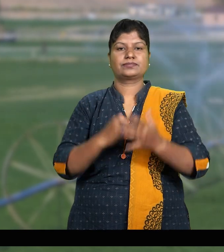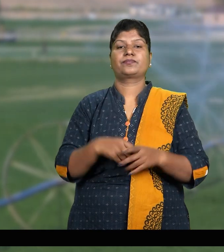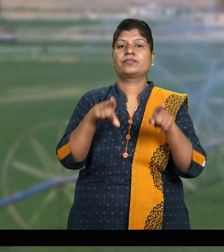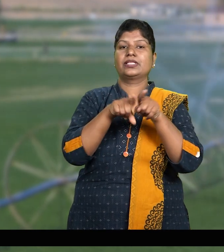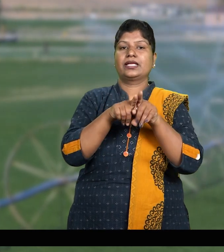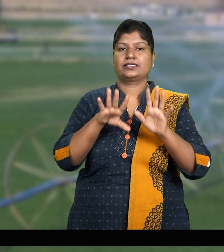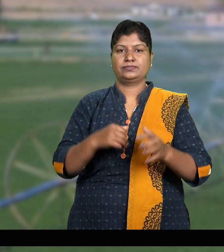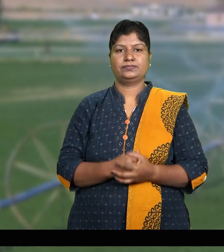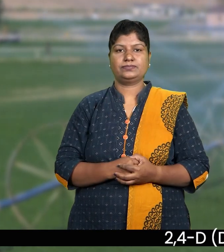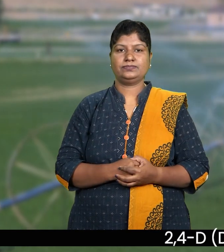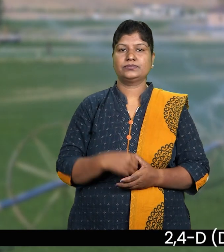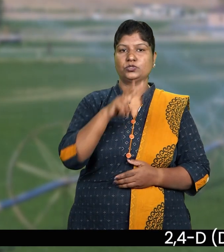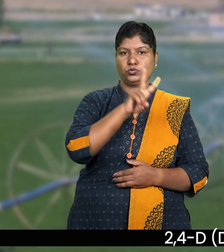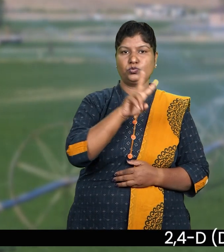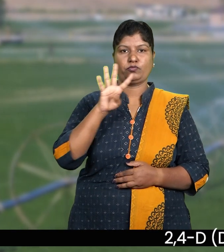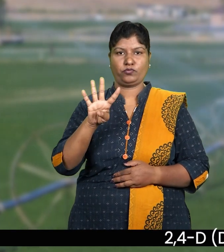like